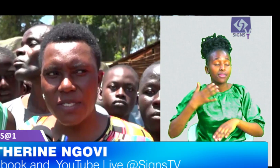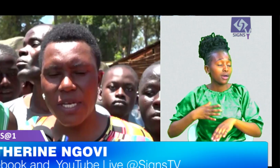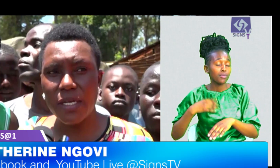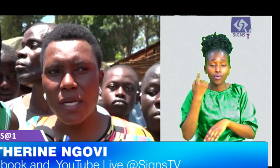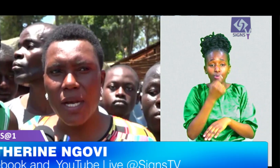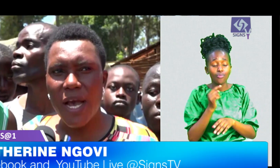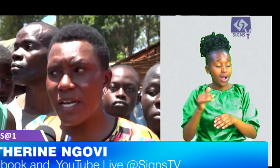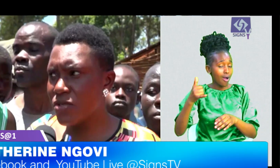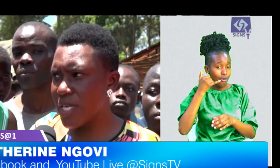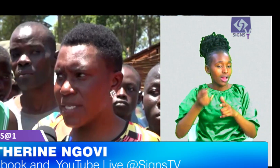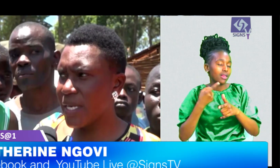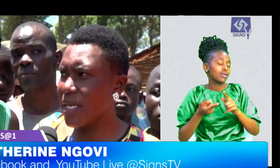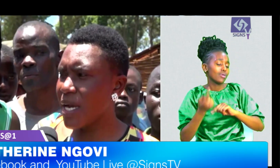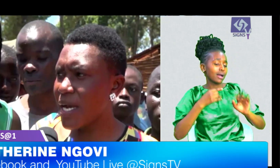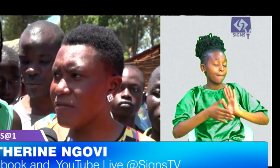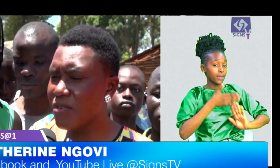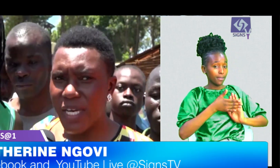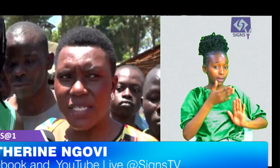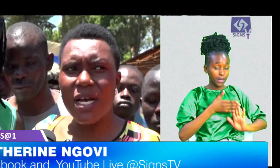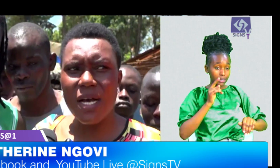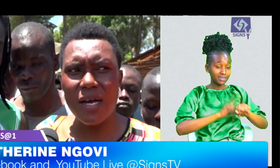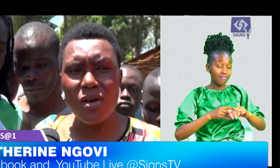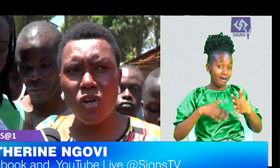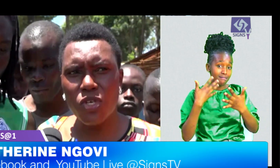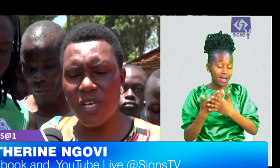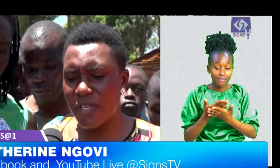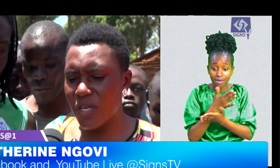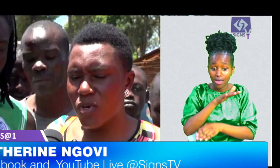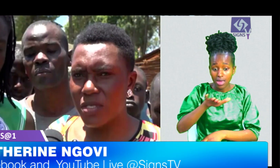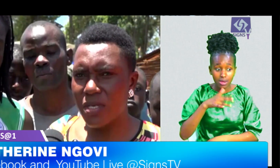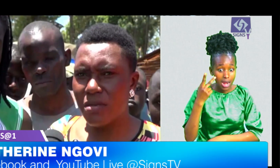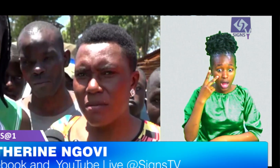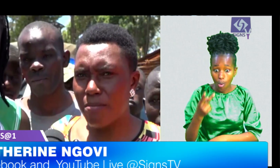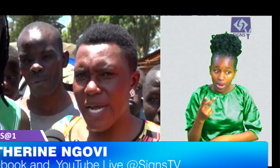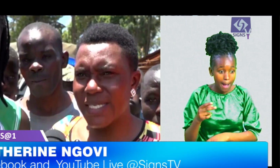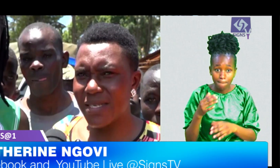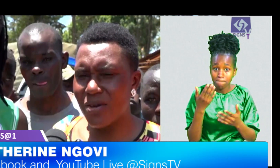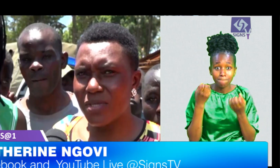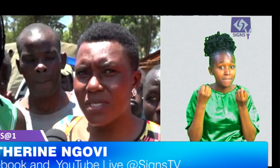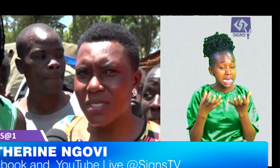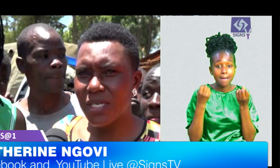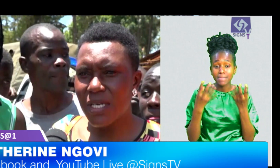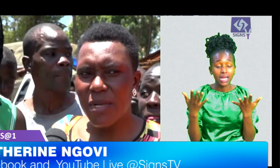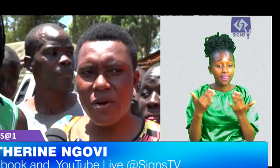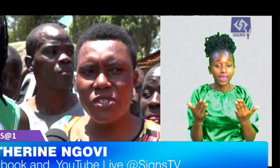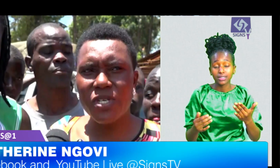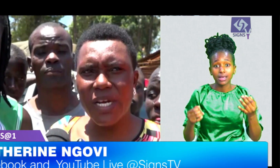and together we had to bring the fire down. And currently, I think it's contained, and we